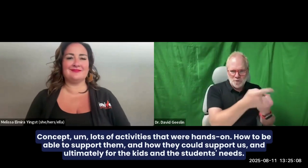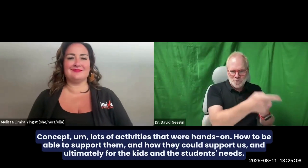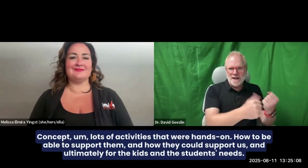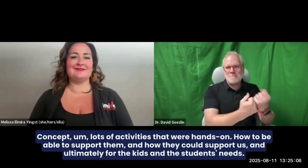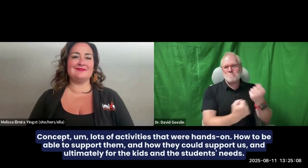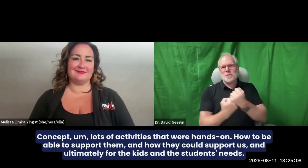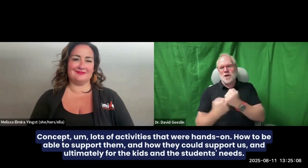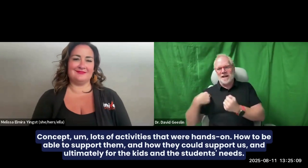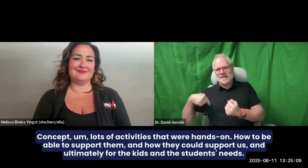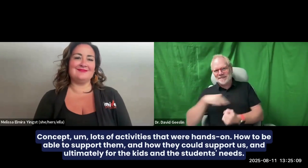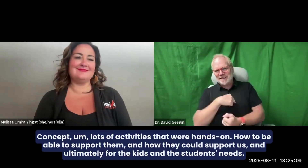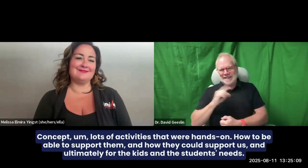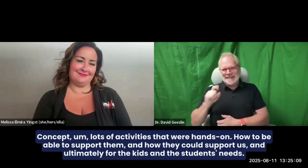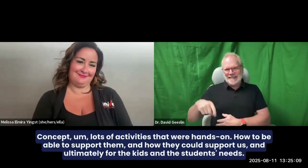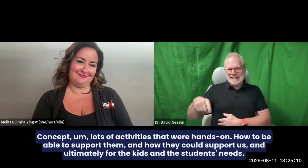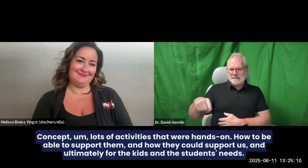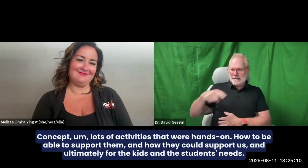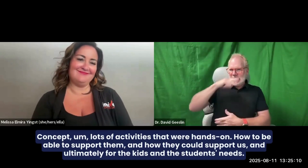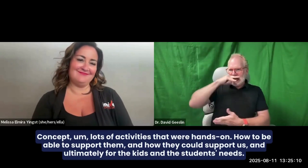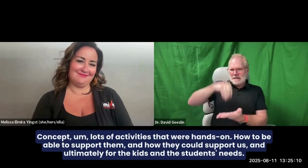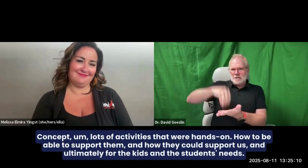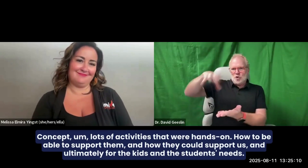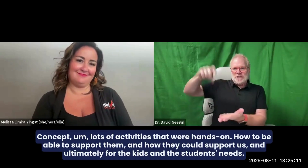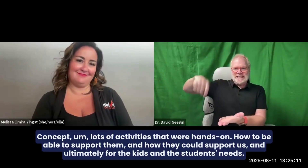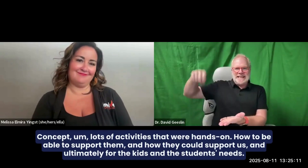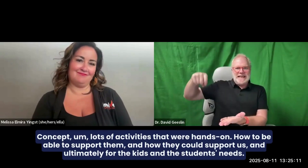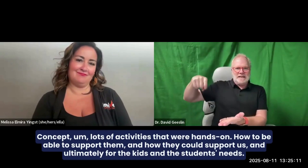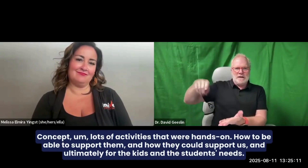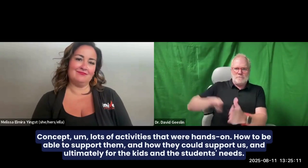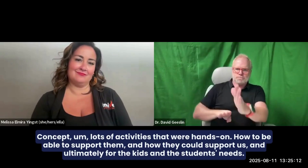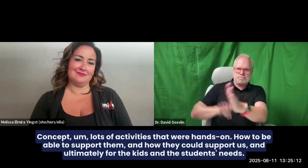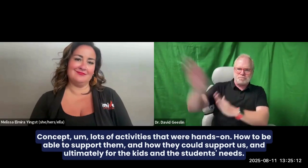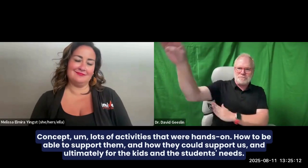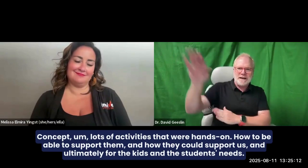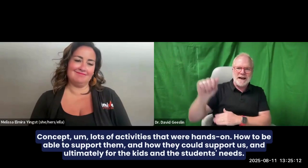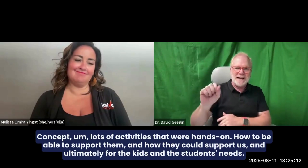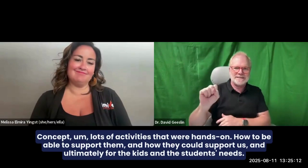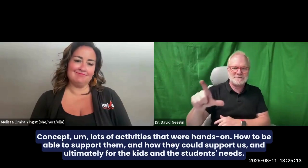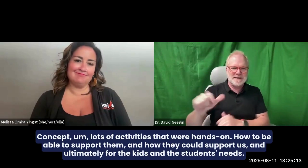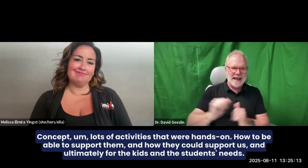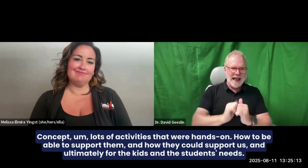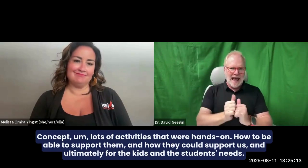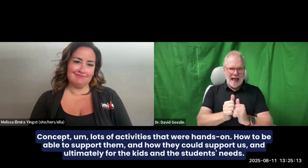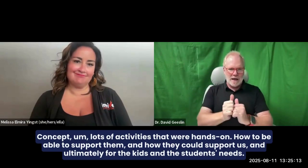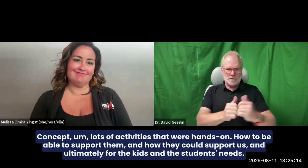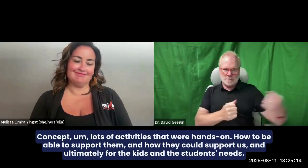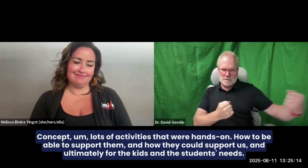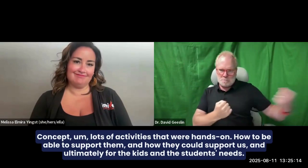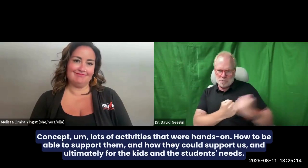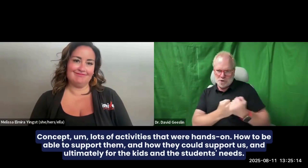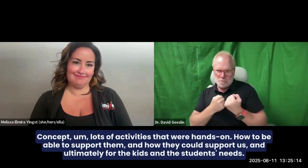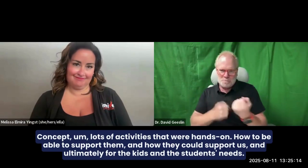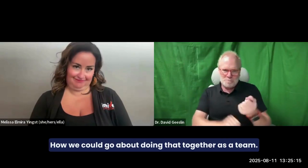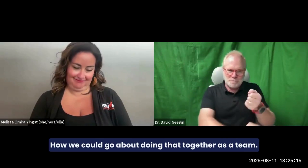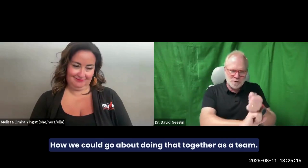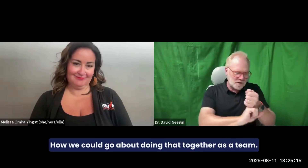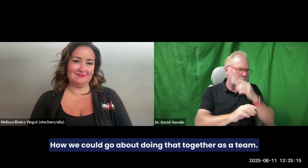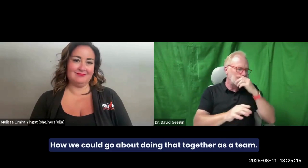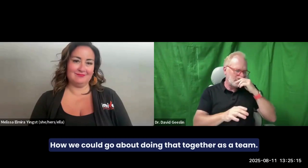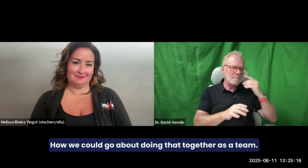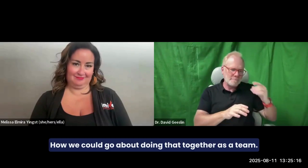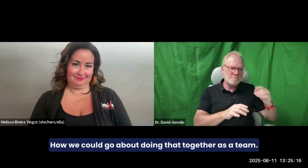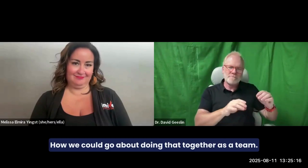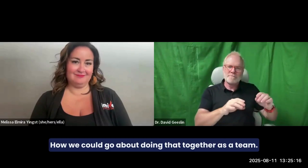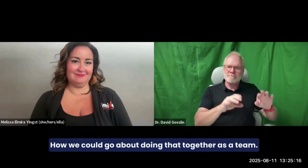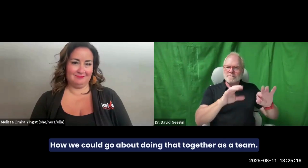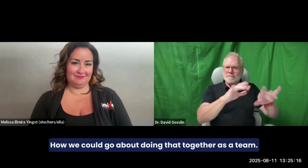were hands-on, how to be able to support them and how they could support us, and ultimately for the kids and the students' needs,